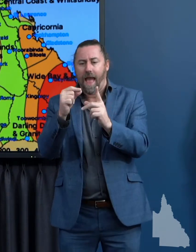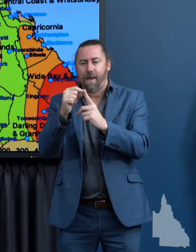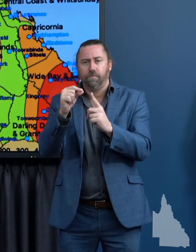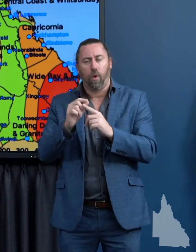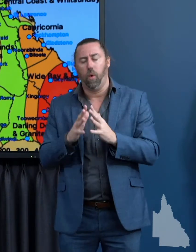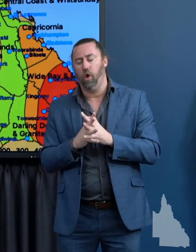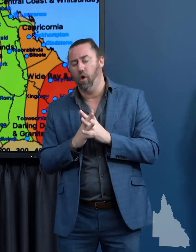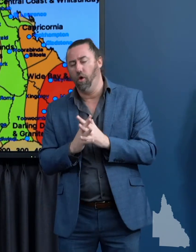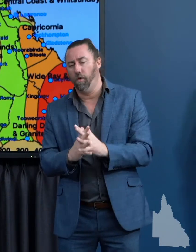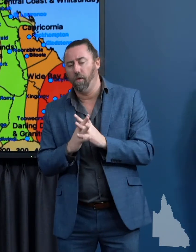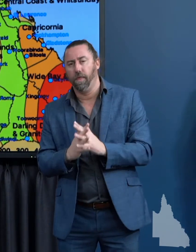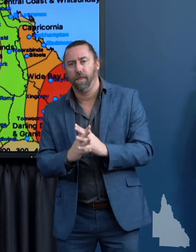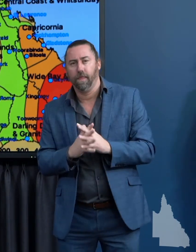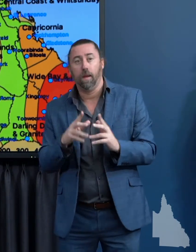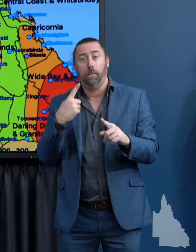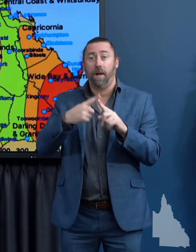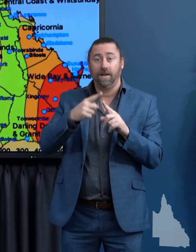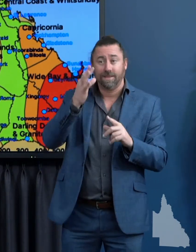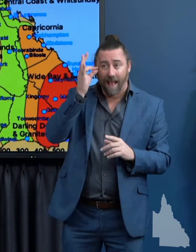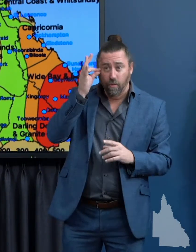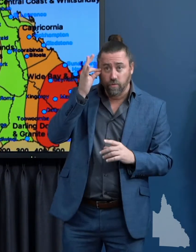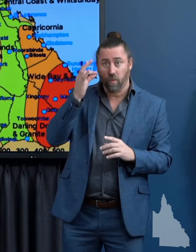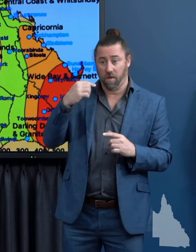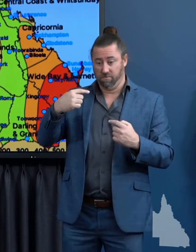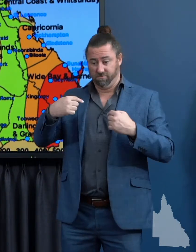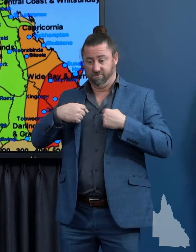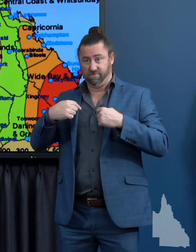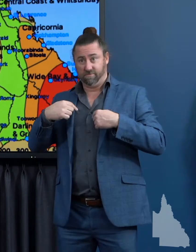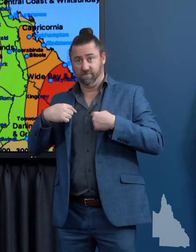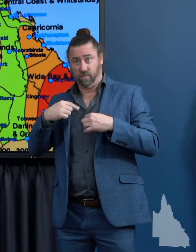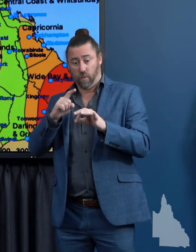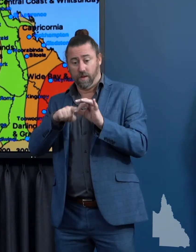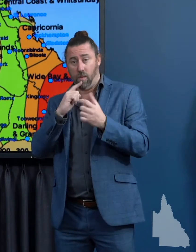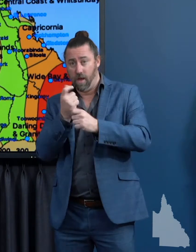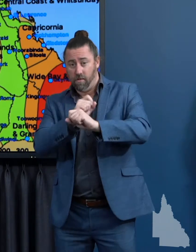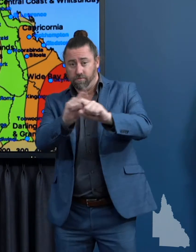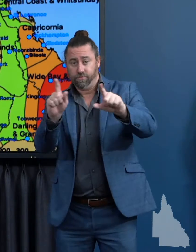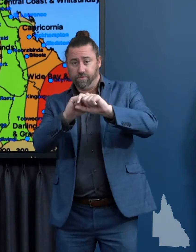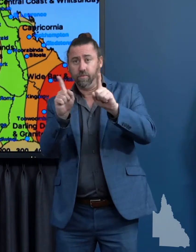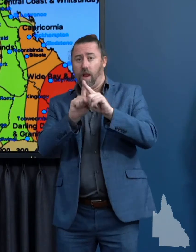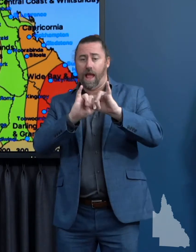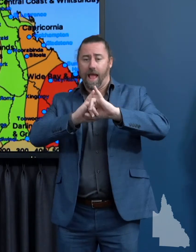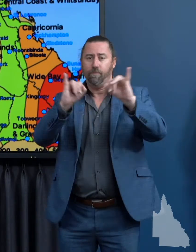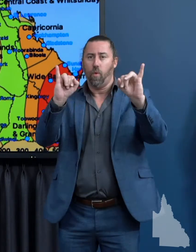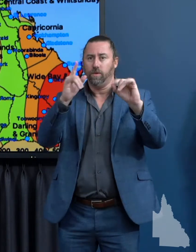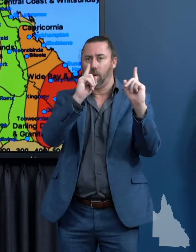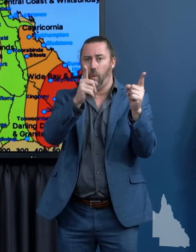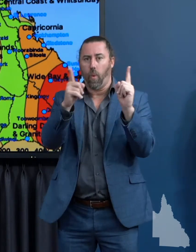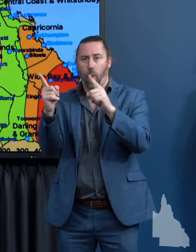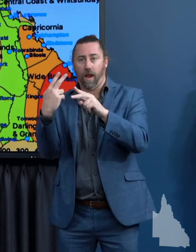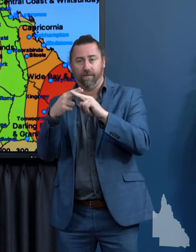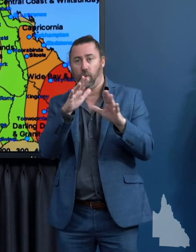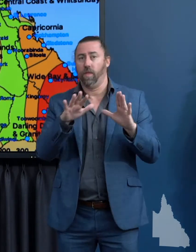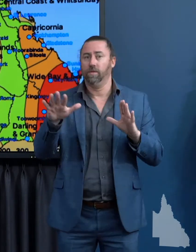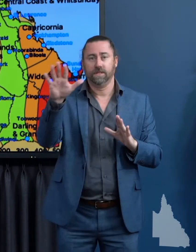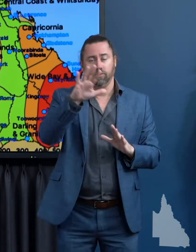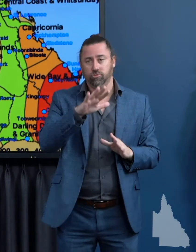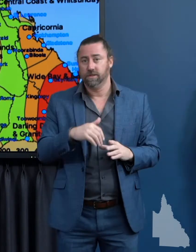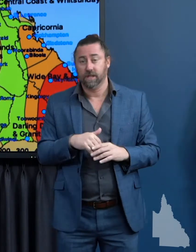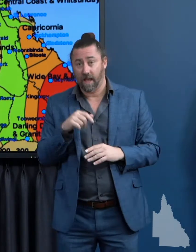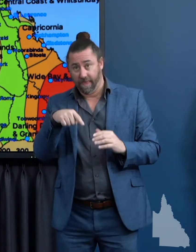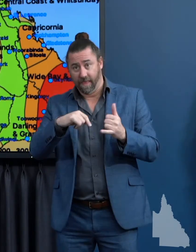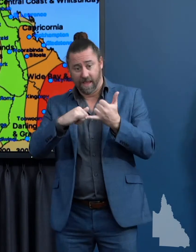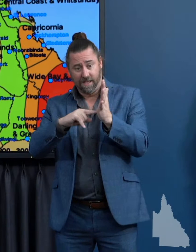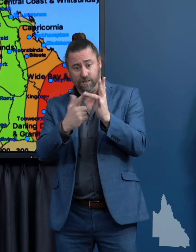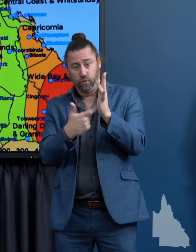that. But councils and the state will be putting out emergency alerts for those areas. But I can't stress enough, these storm